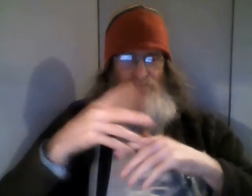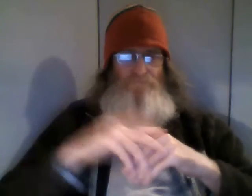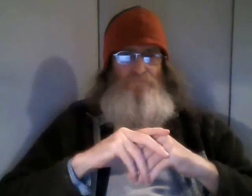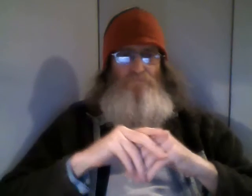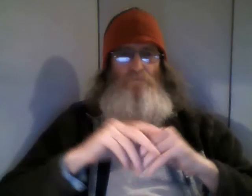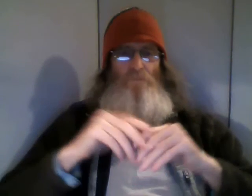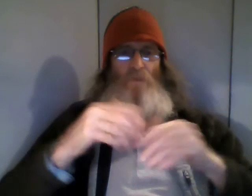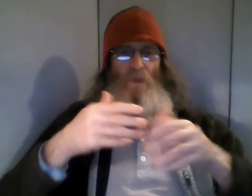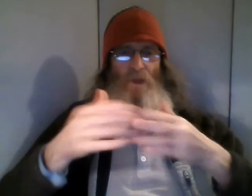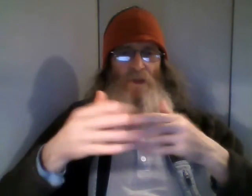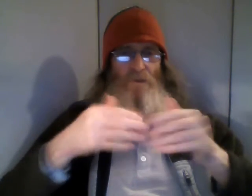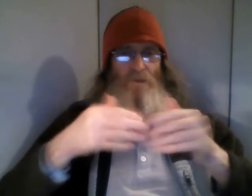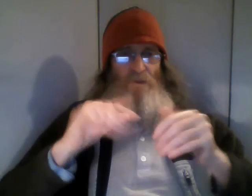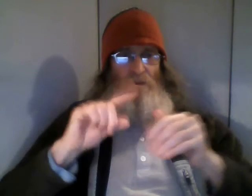today? Thanks, I appreciate that.